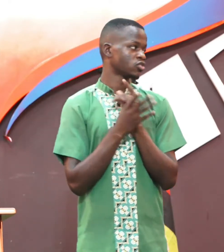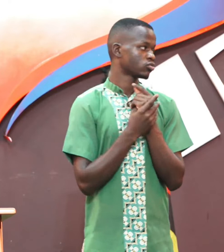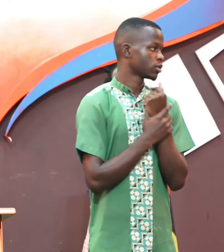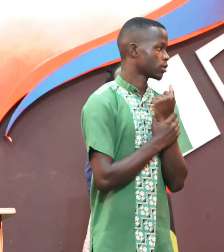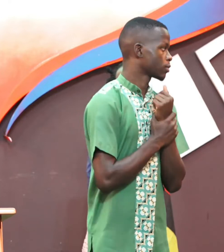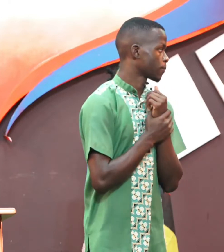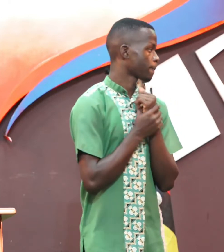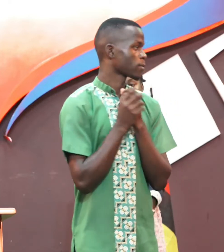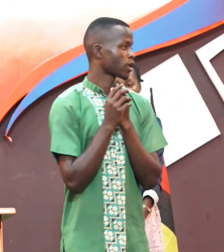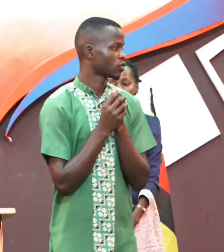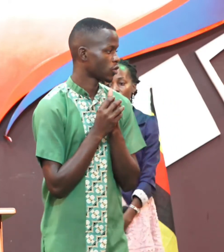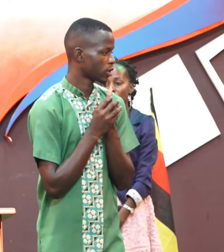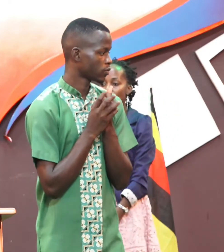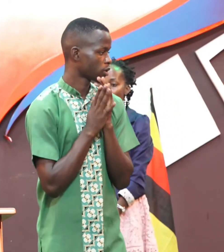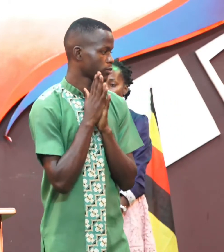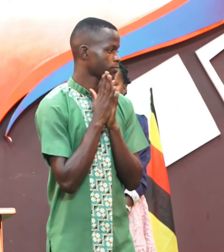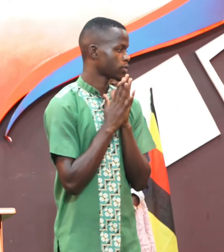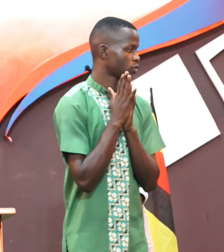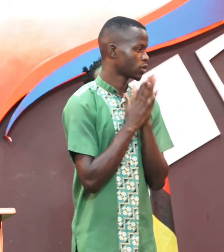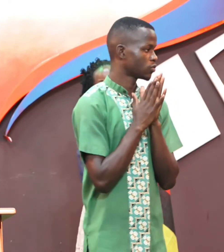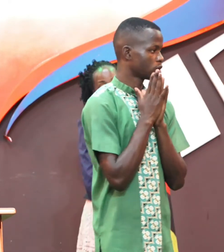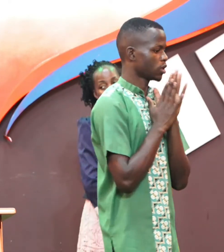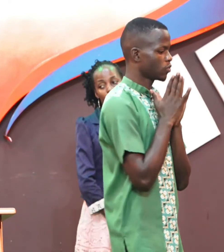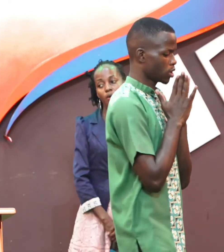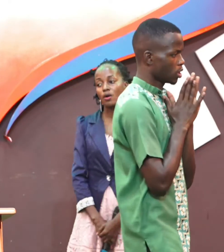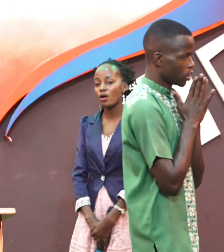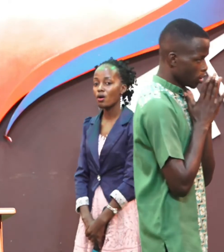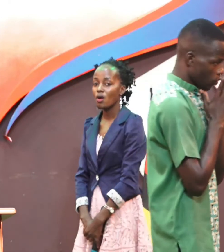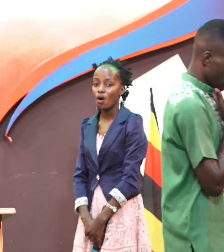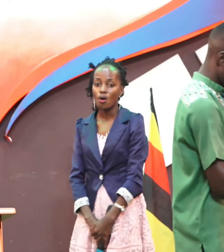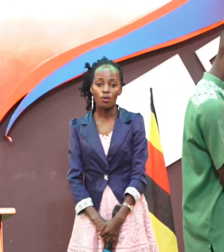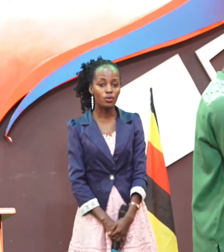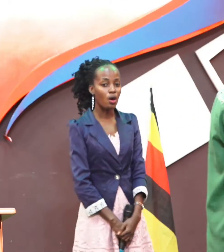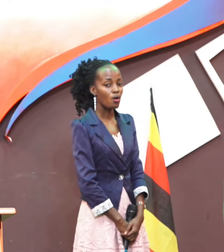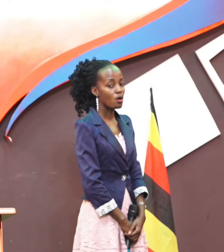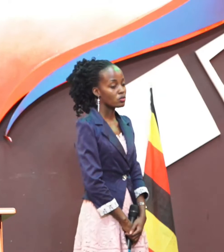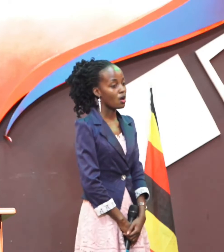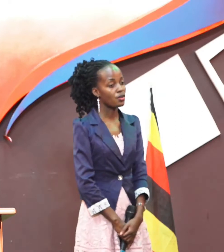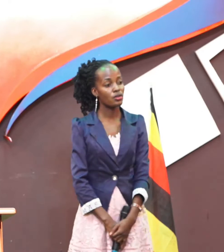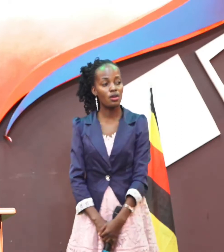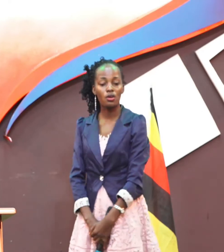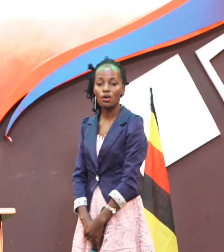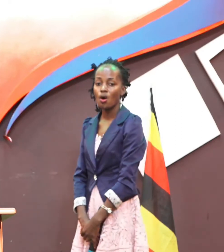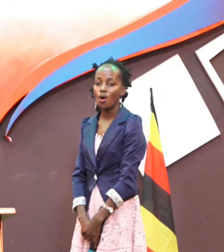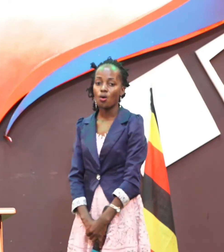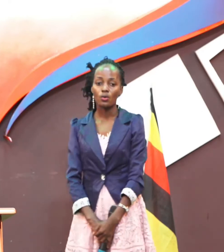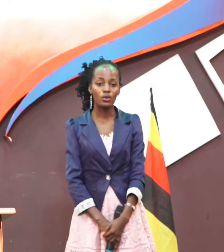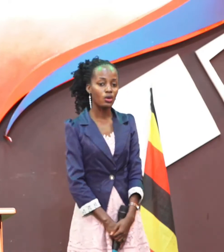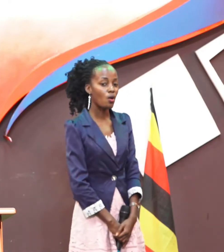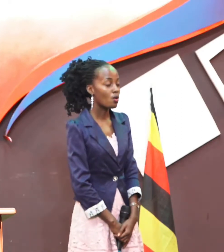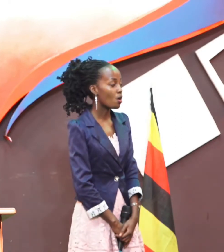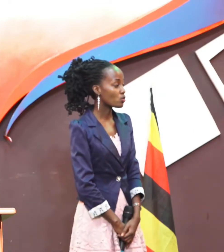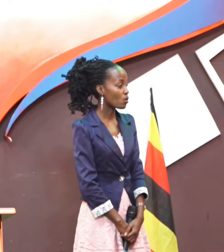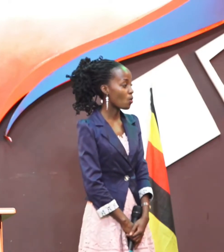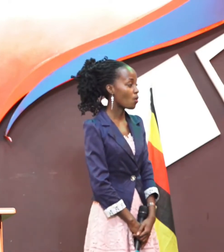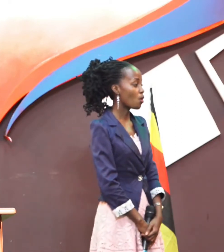taata webala okugumira emisumaali webala okugumira amaggwa ge bakuteeka mu mutwe webale